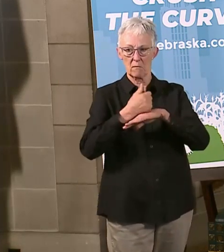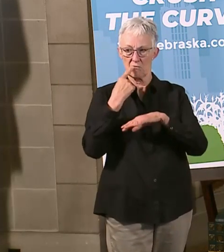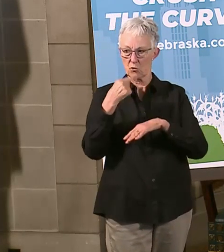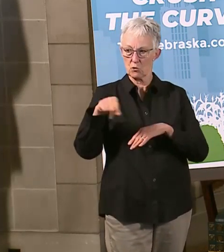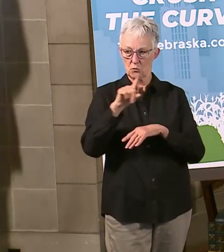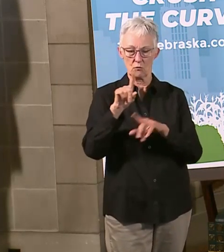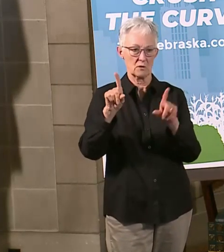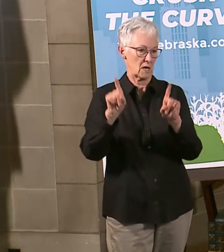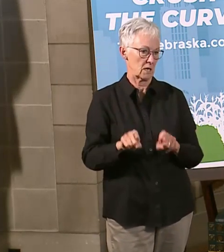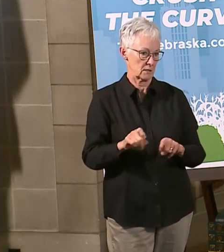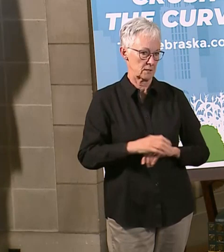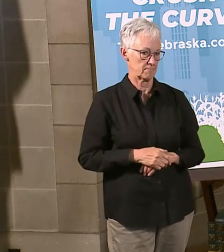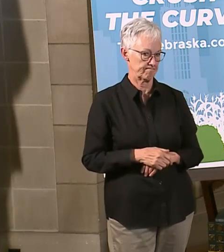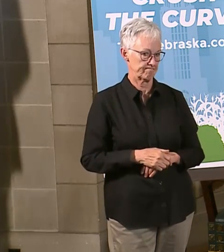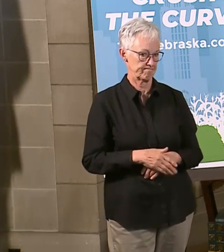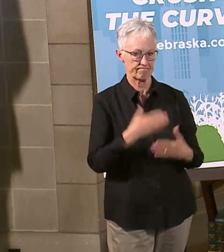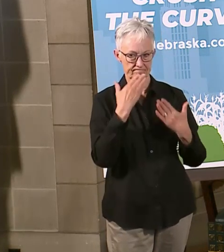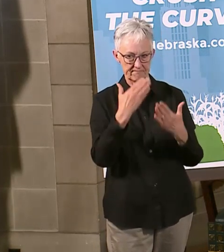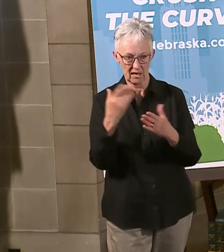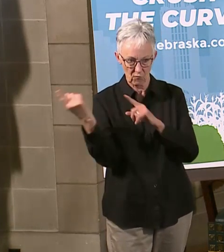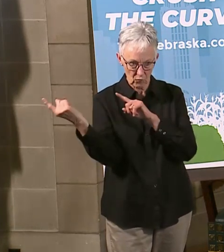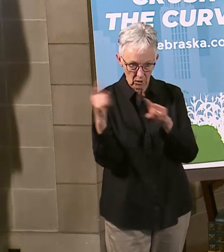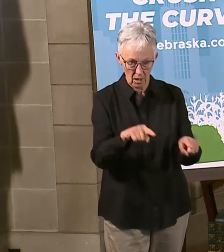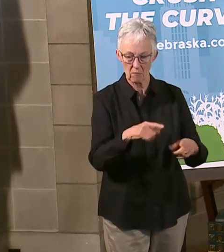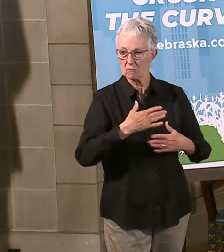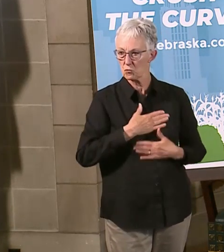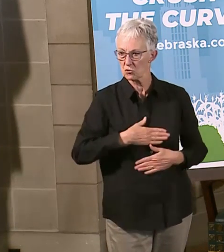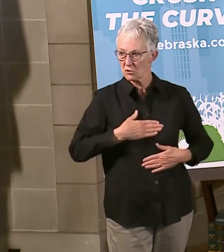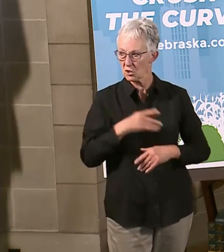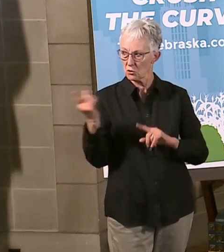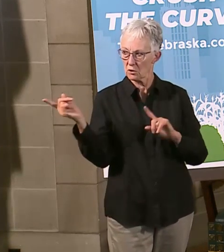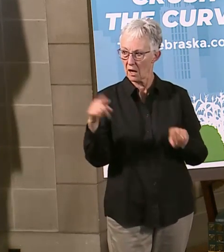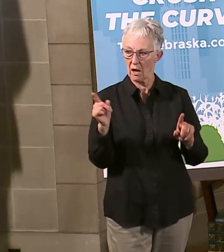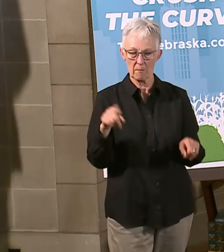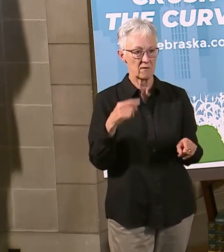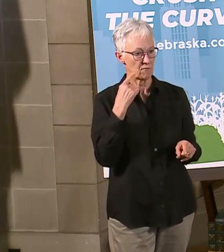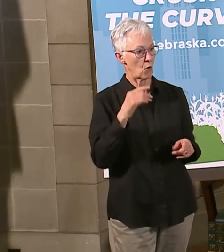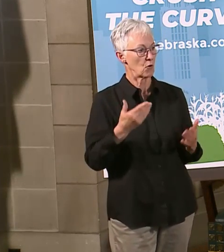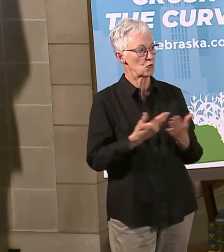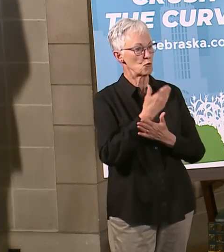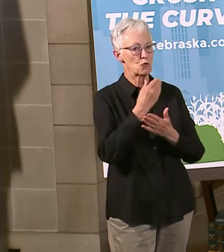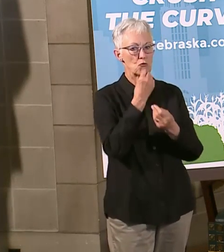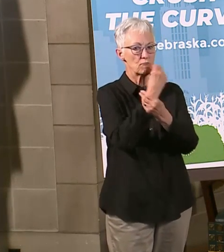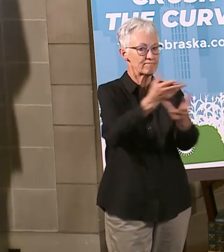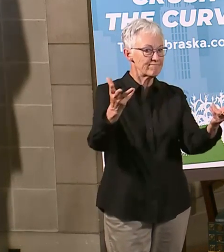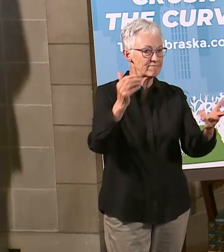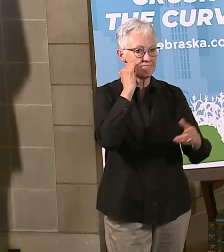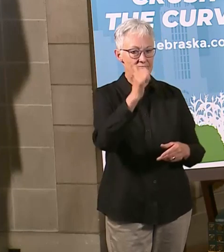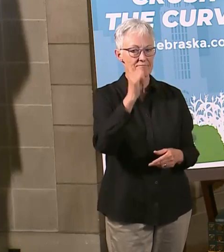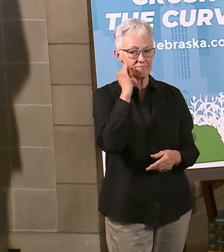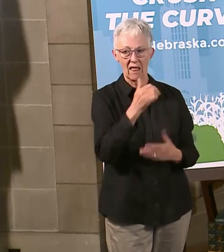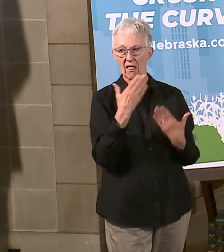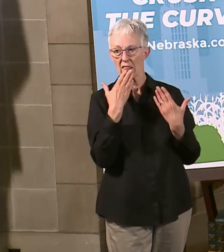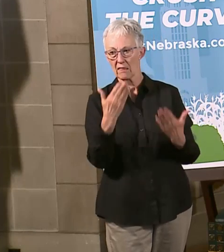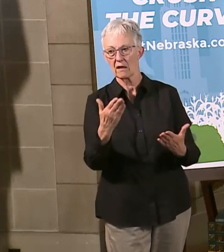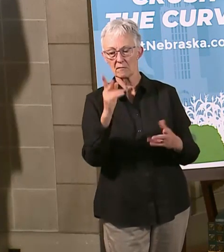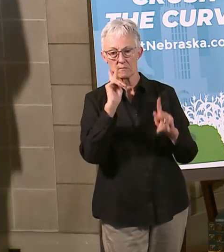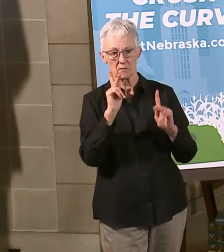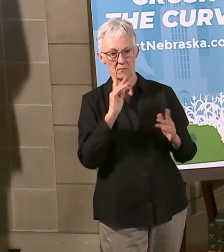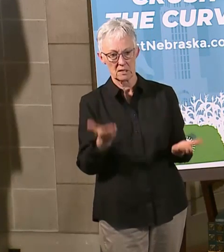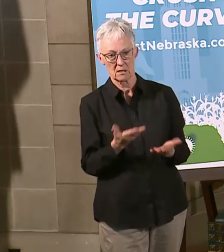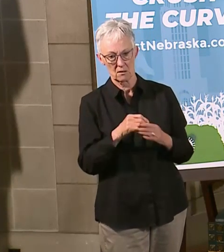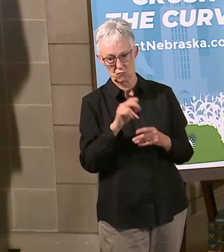afternoon. Appreciate it very much that you are all here to get these updates. We will continue to give these updates. And again, I want to just thank all the Nebraskans who